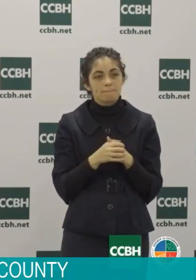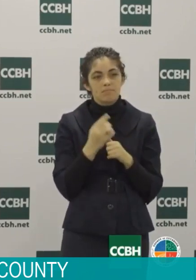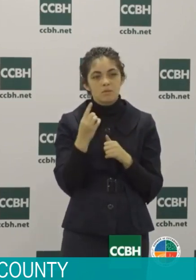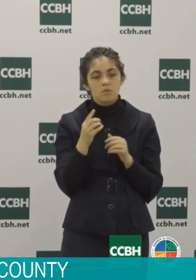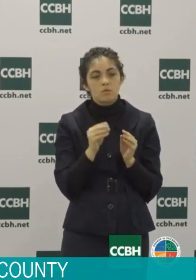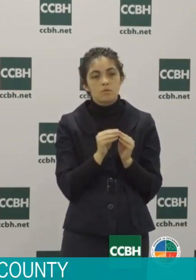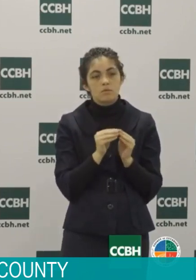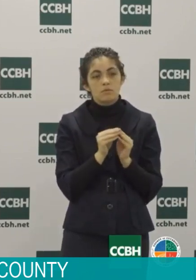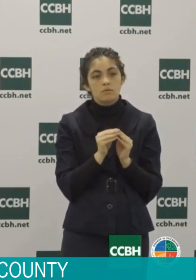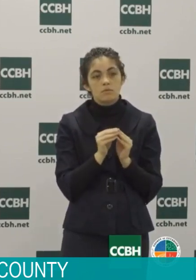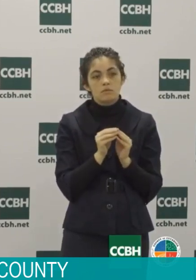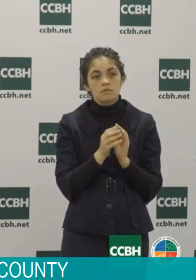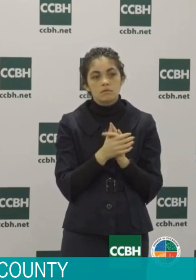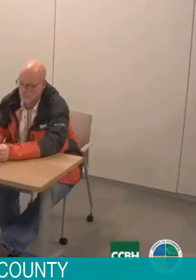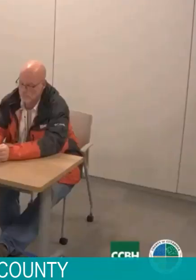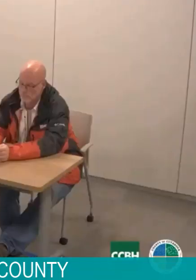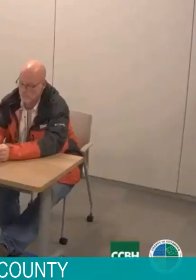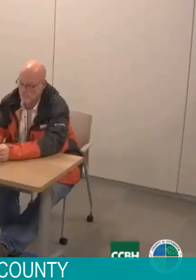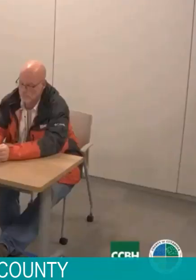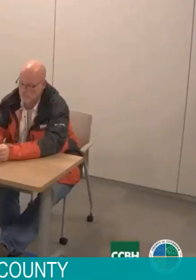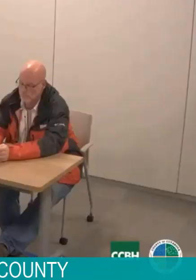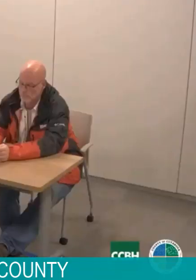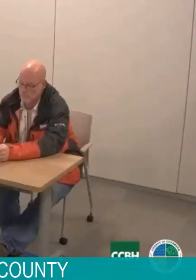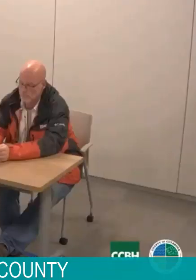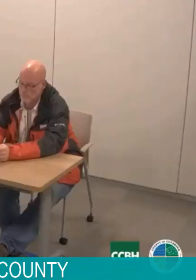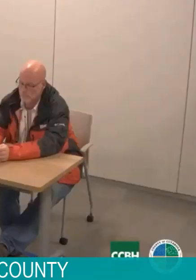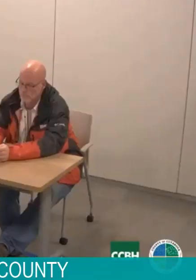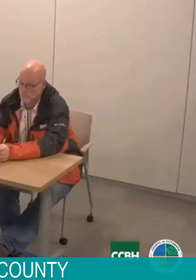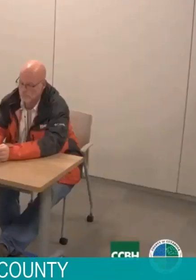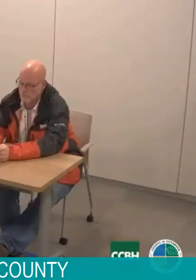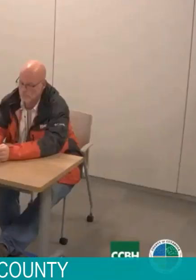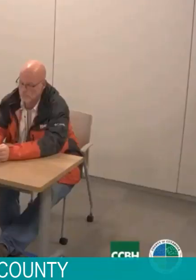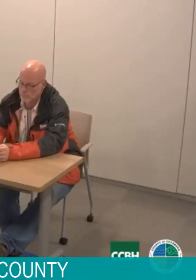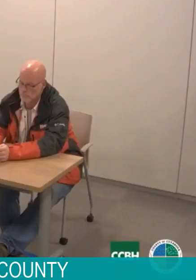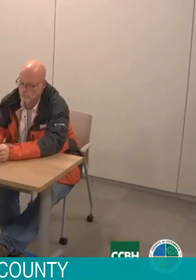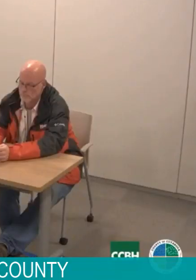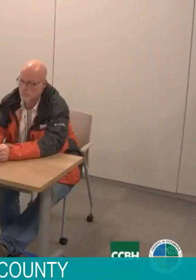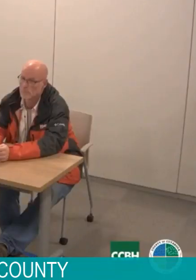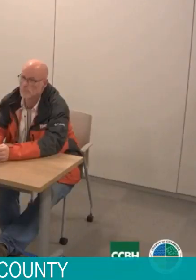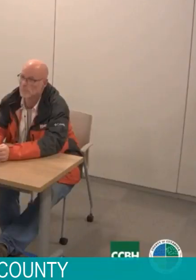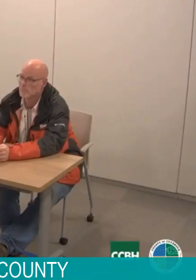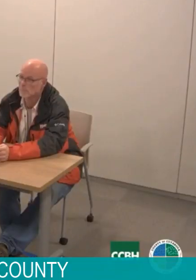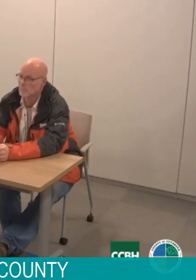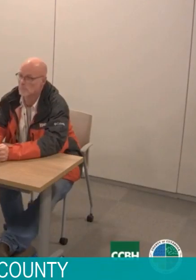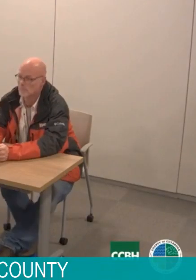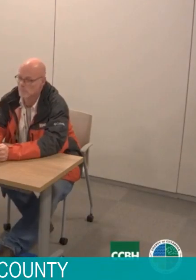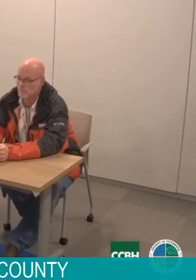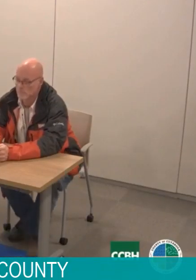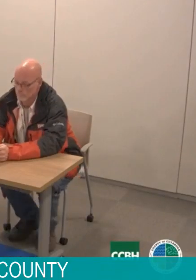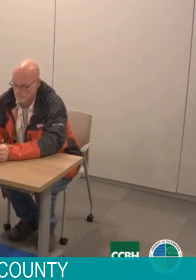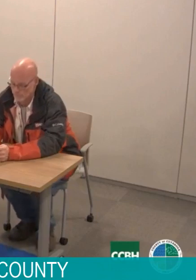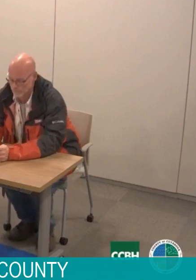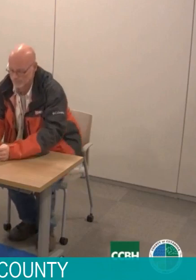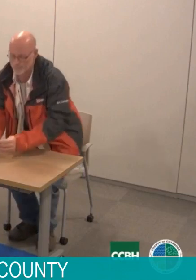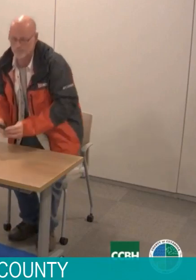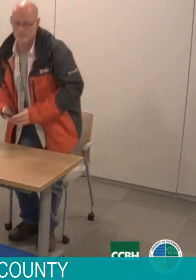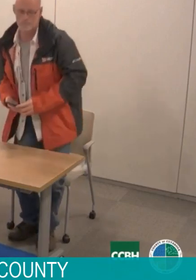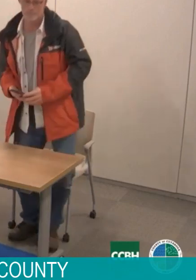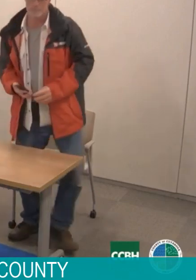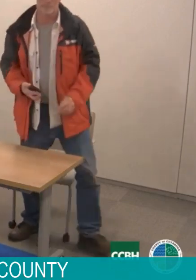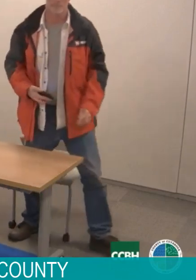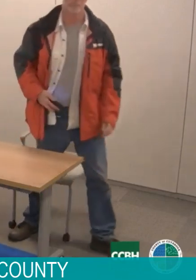just for Director, although Dr. you're welcome to answer it as well. Regarding that chart that Kevin had pulled up, we